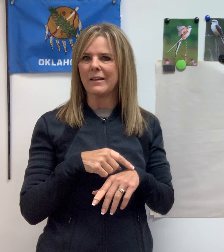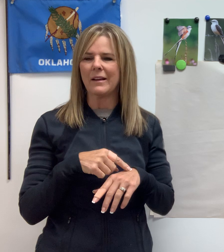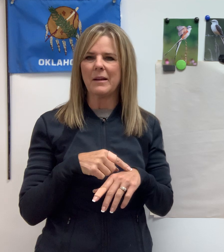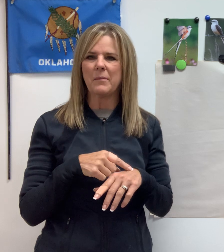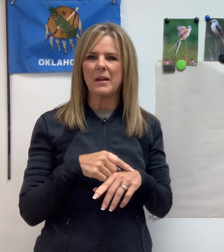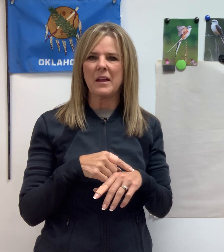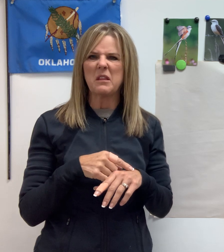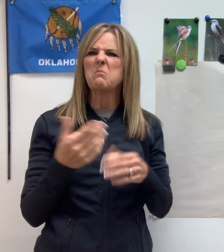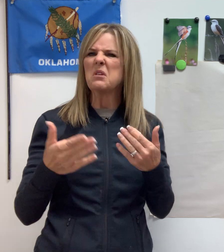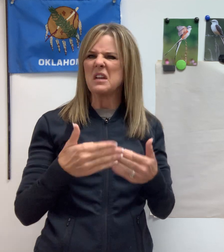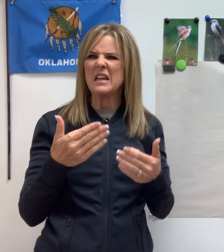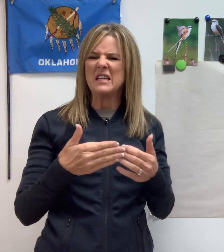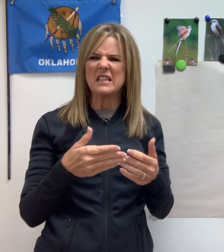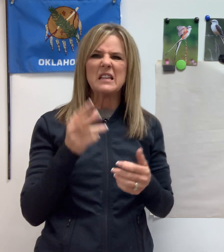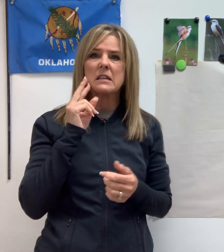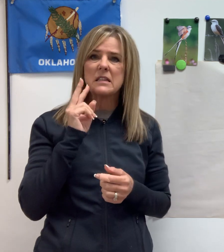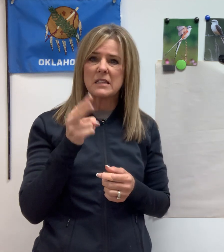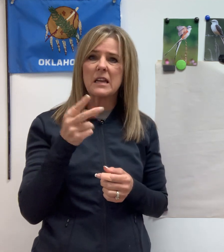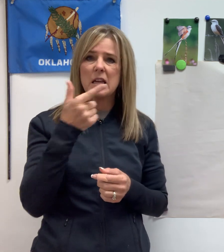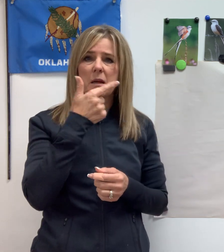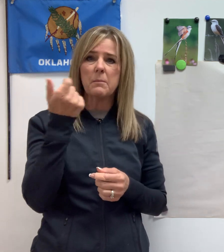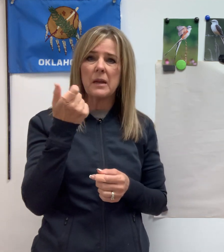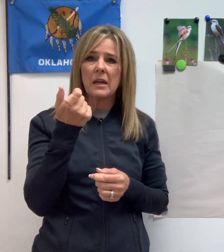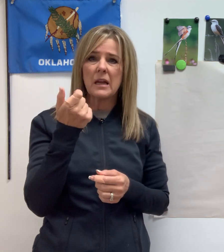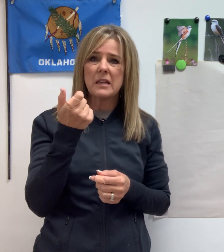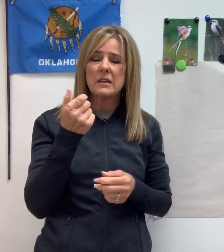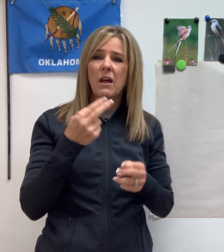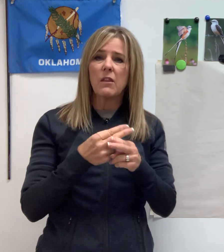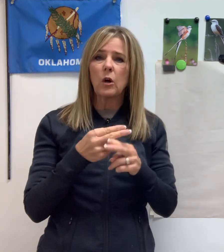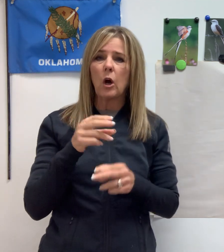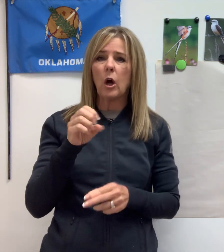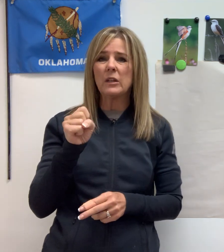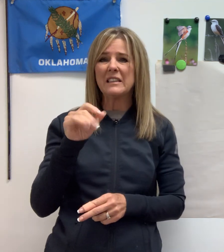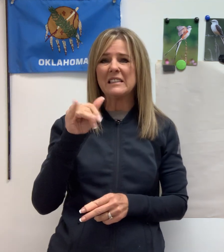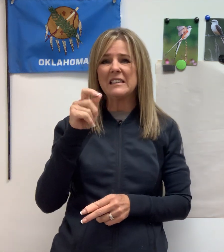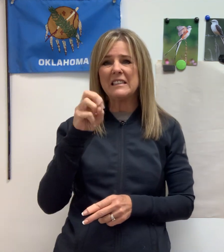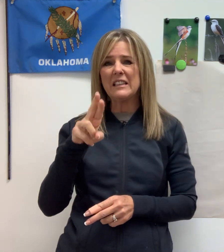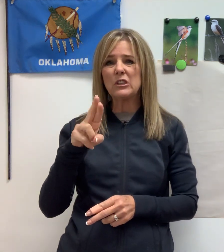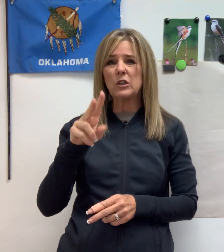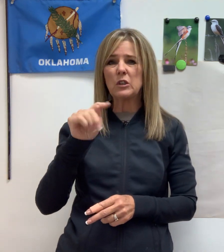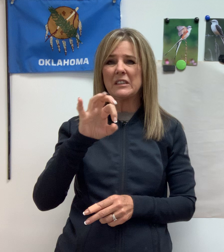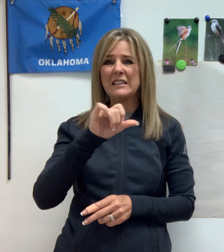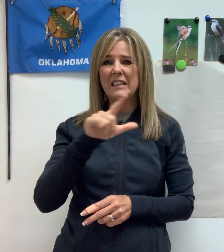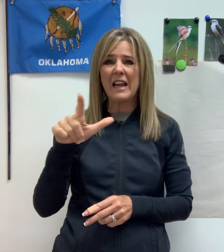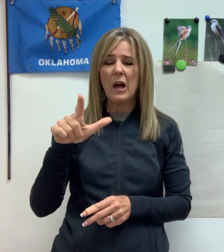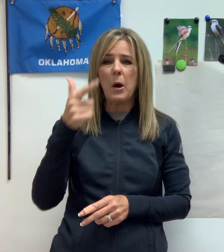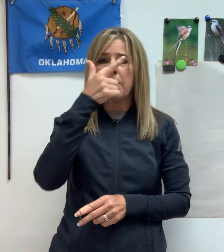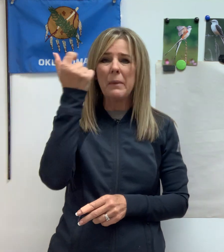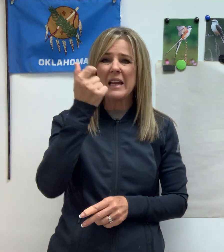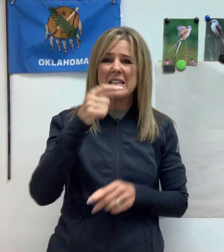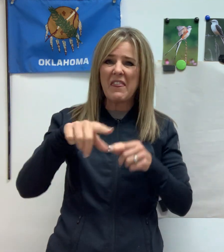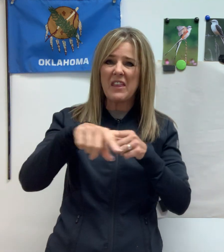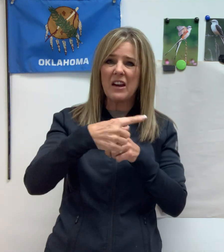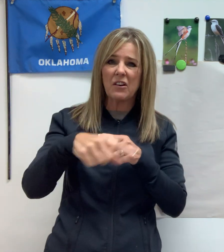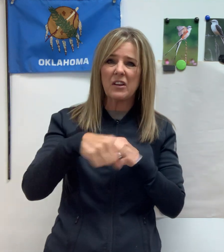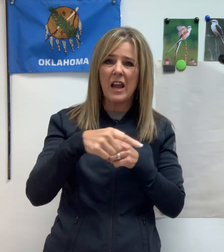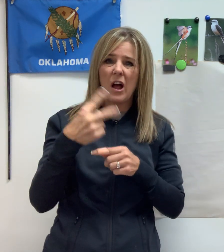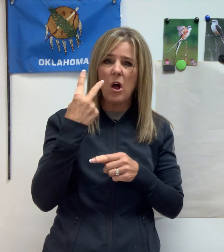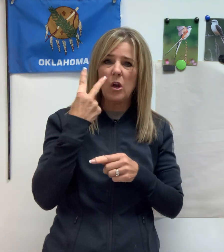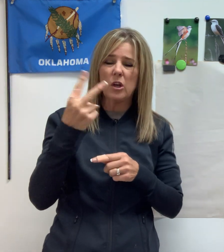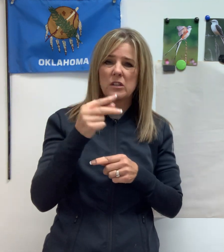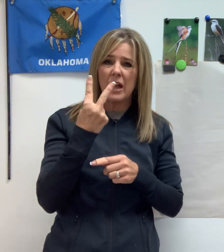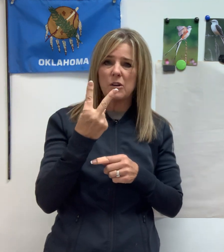and they're pretty easy to spot, you guys, because they're called scissortail flycatchers for a reason. Their tail looks like two